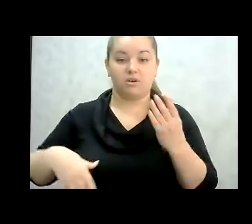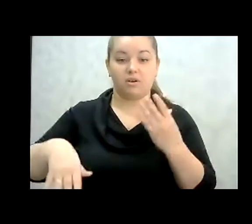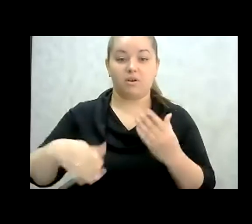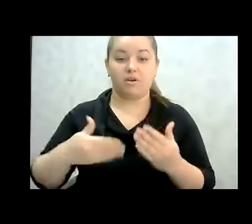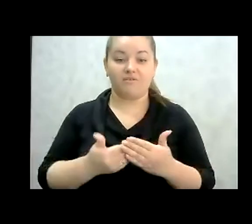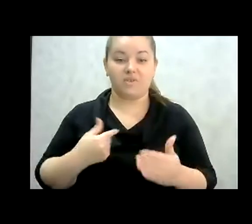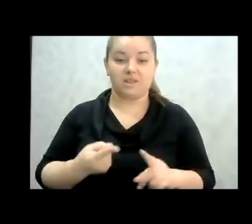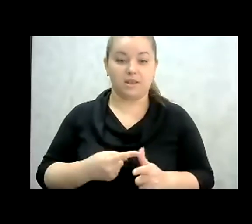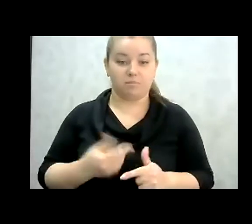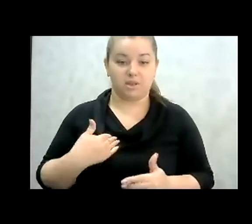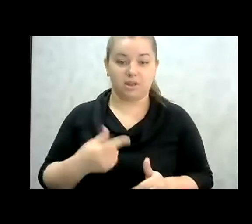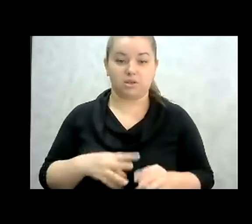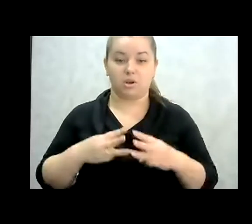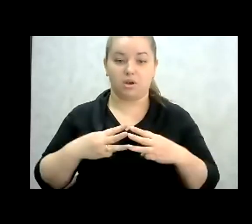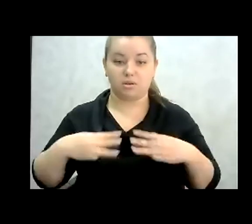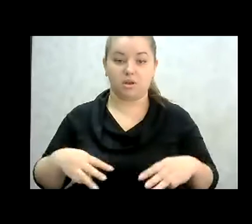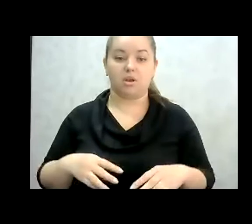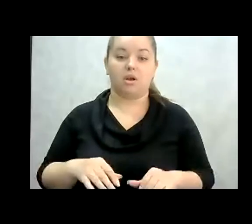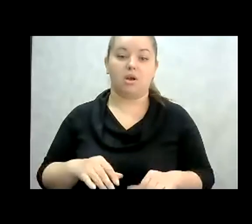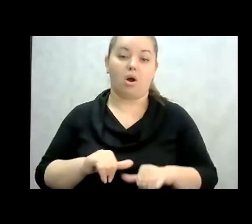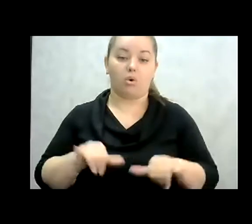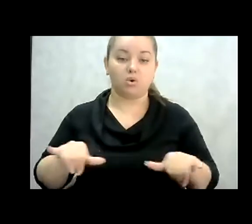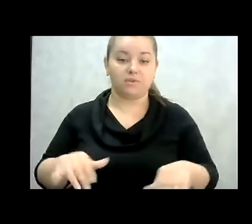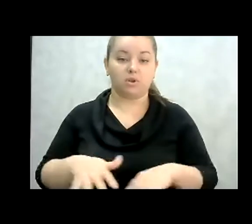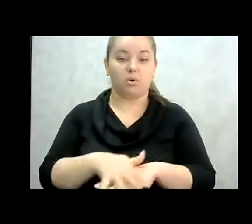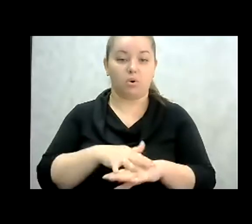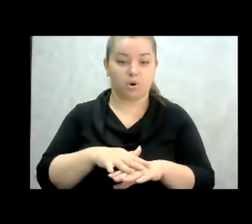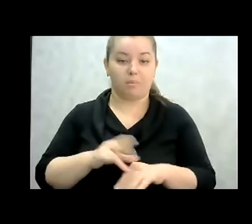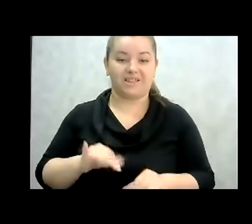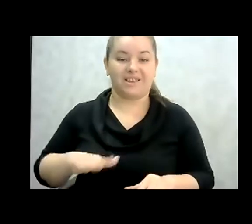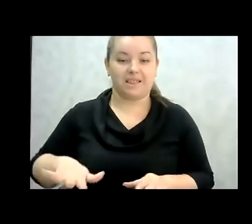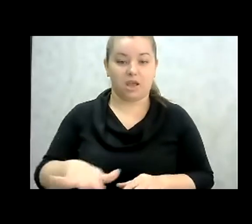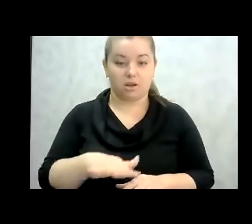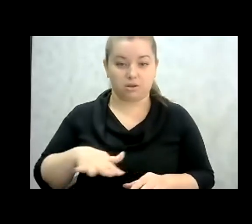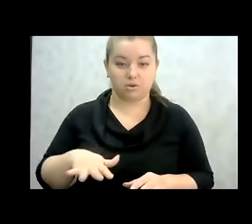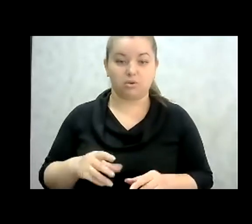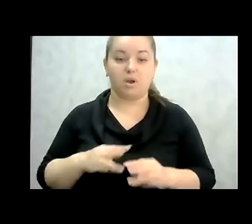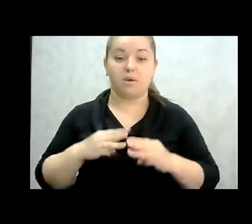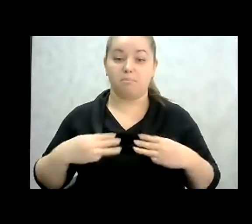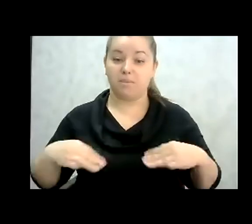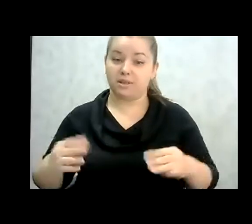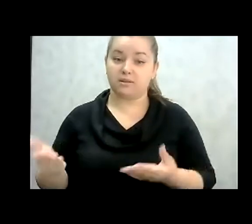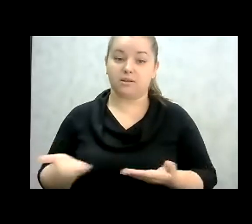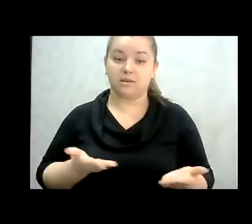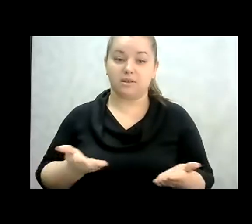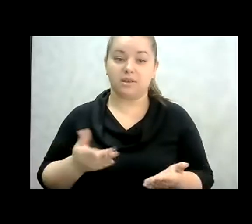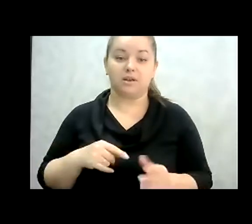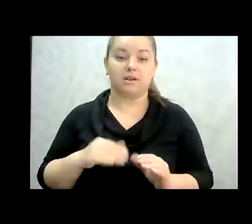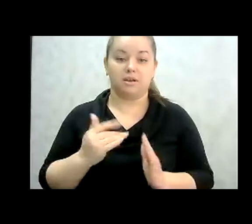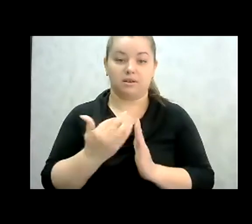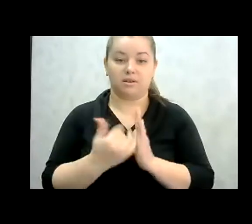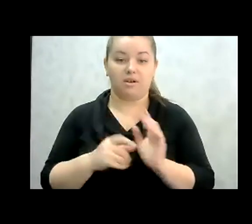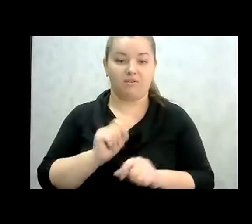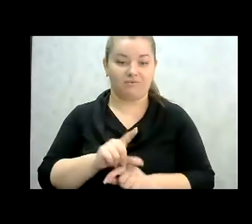I want to greet you on behalf of our ministry.